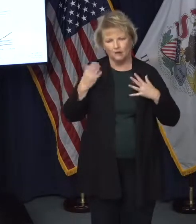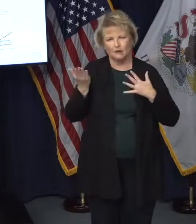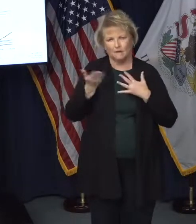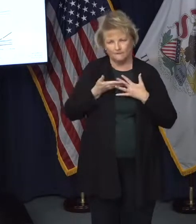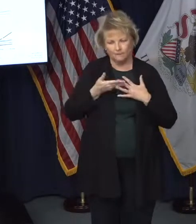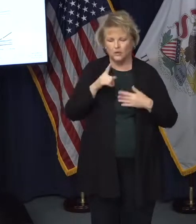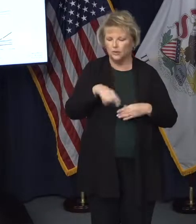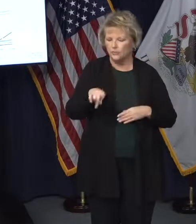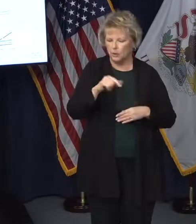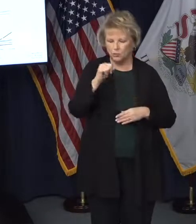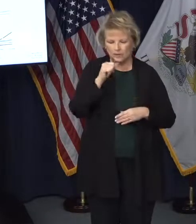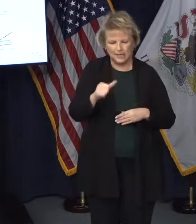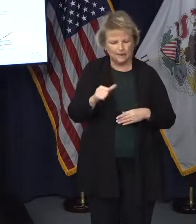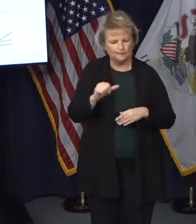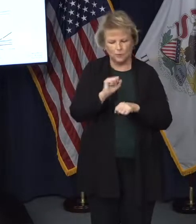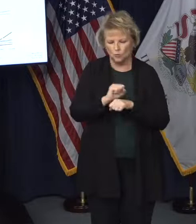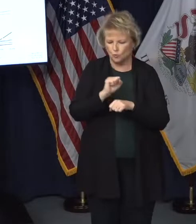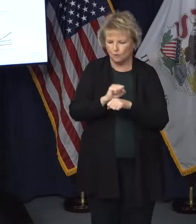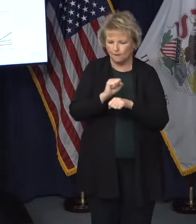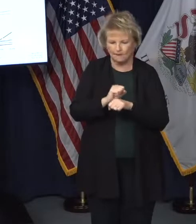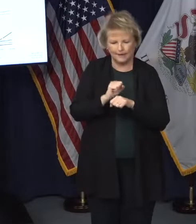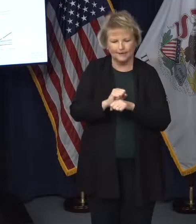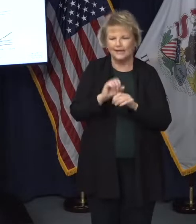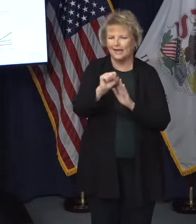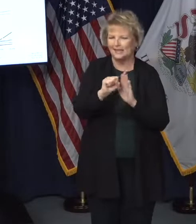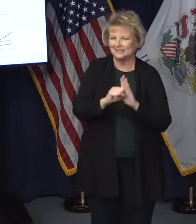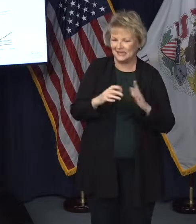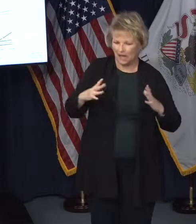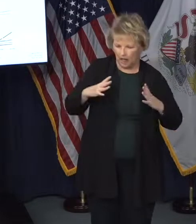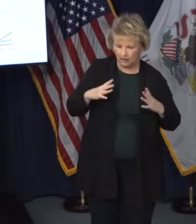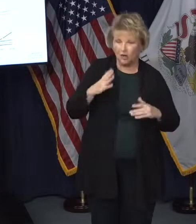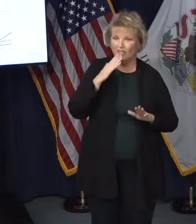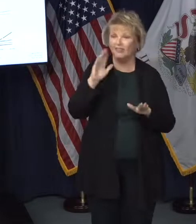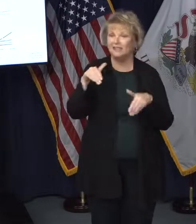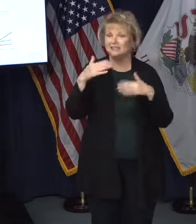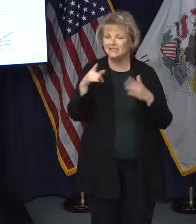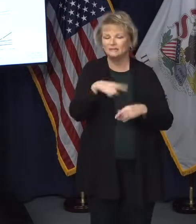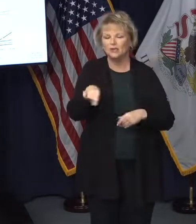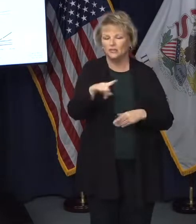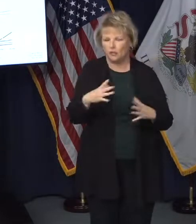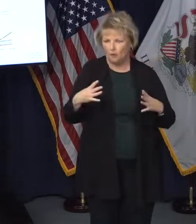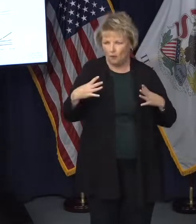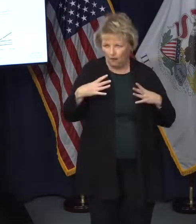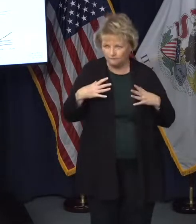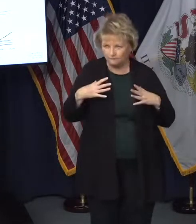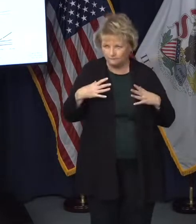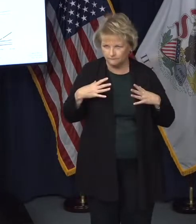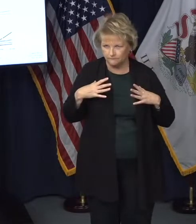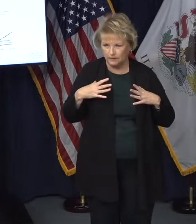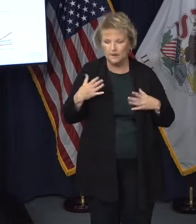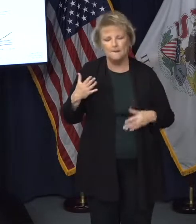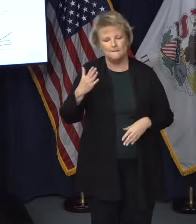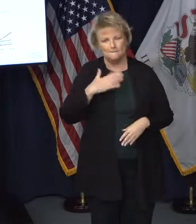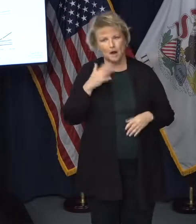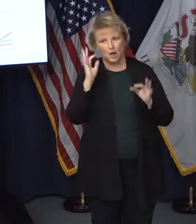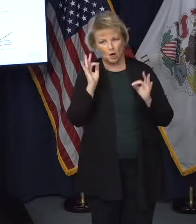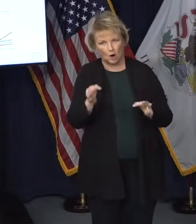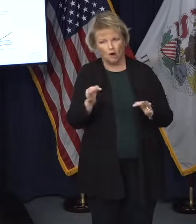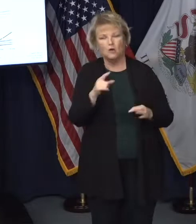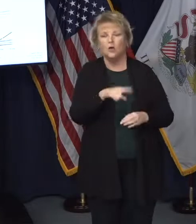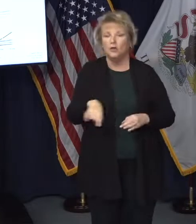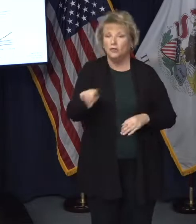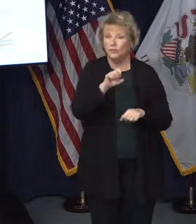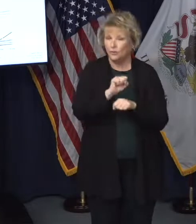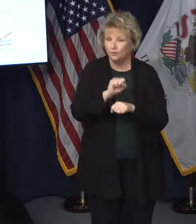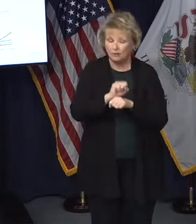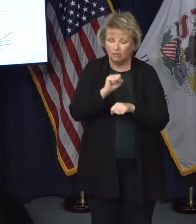be working on the state holidays. They will have Thanksgiving off. And so that is my call to say that these people who have